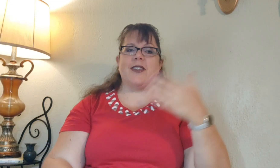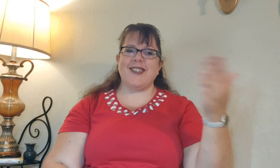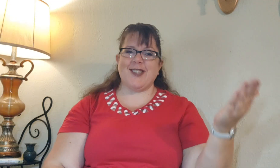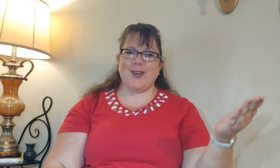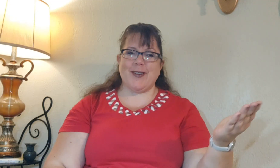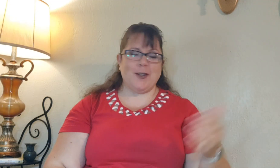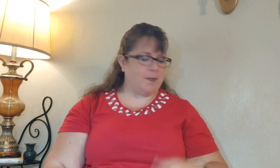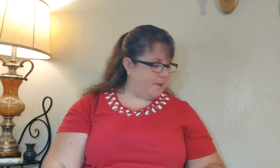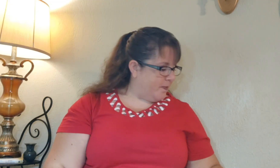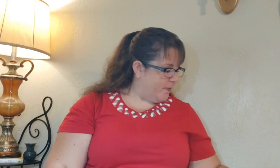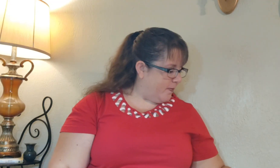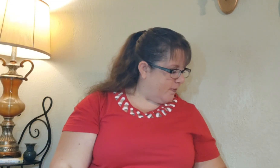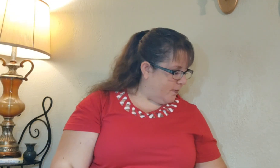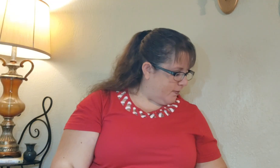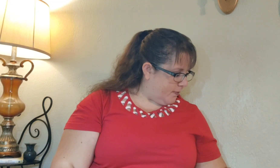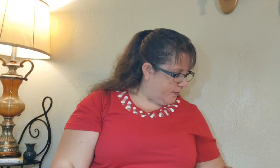and so on.